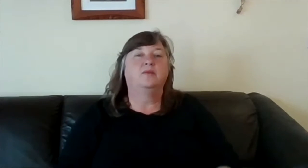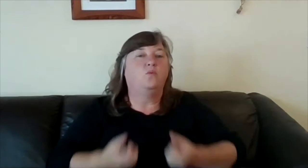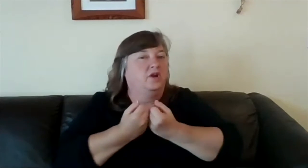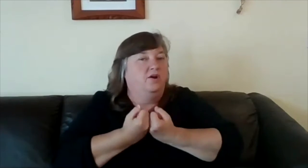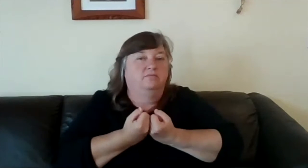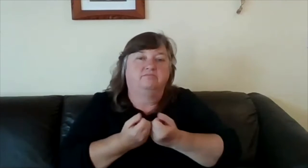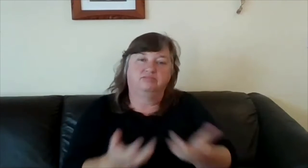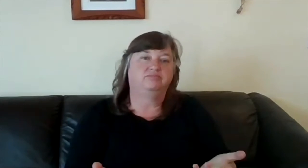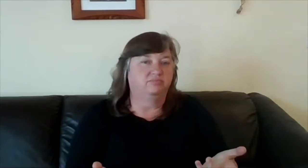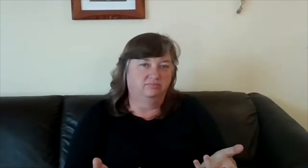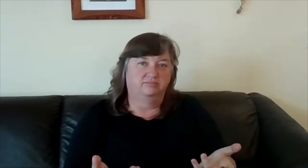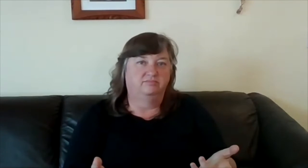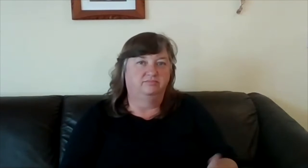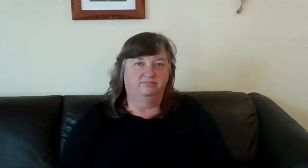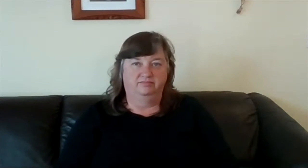Worn out.